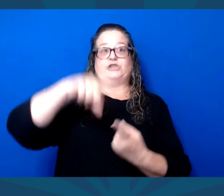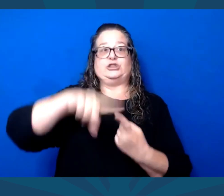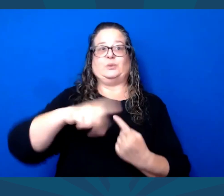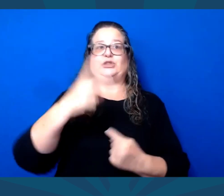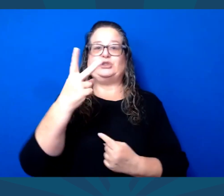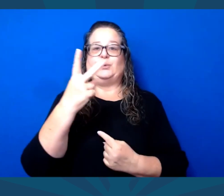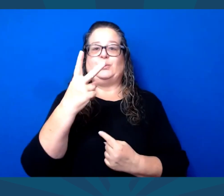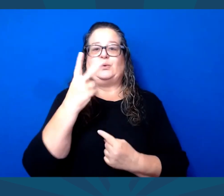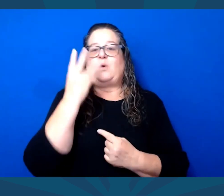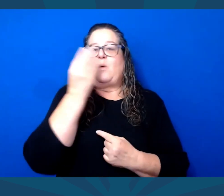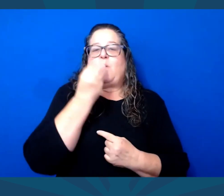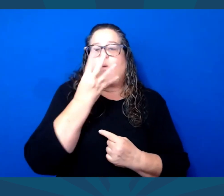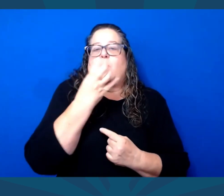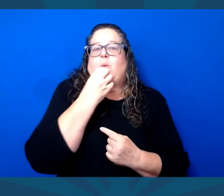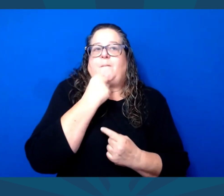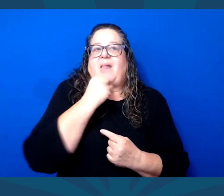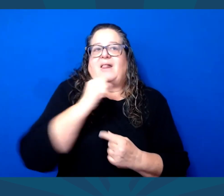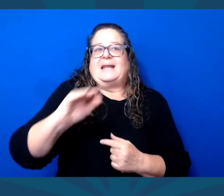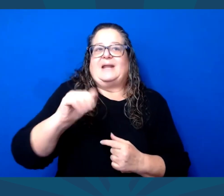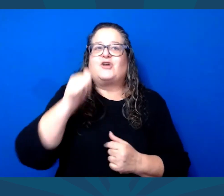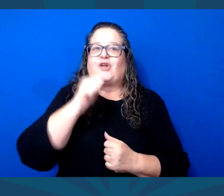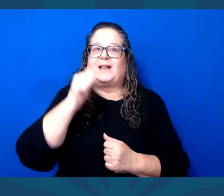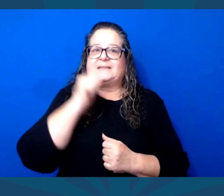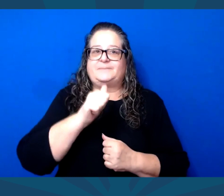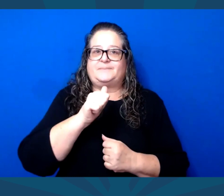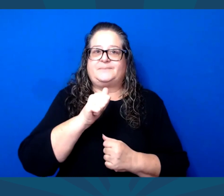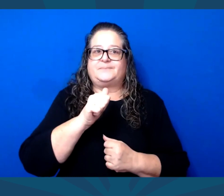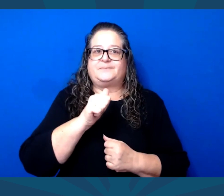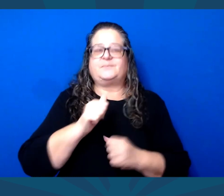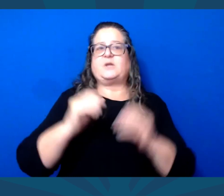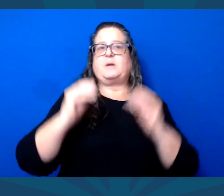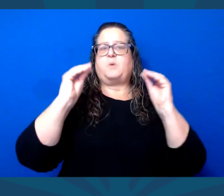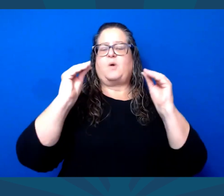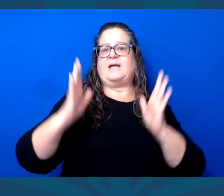nurse, father to two adorable little girls,